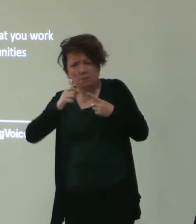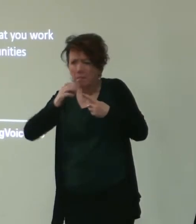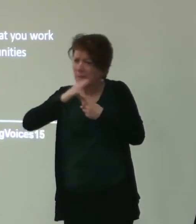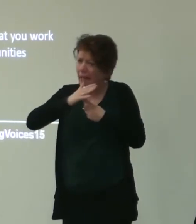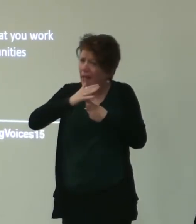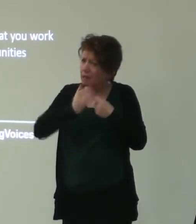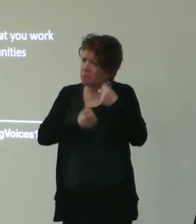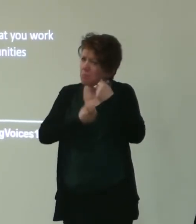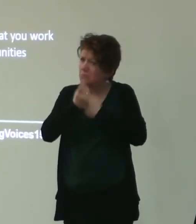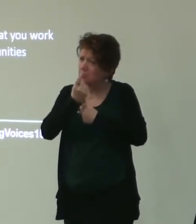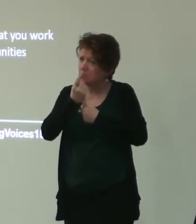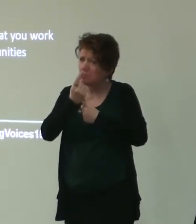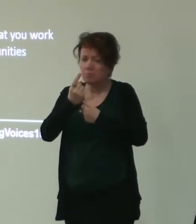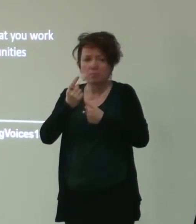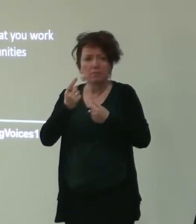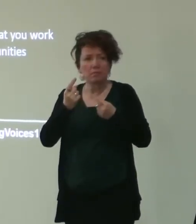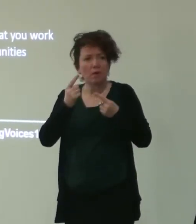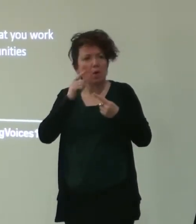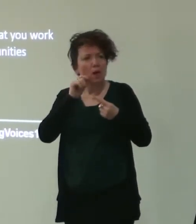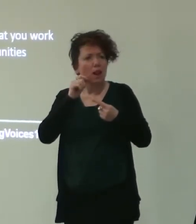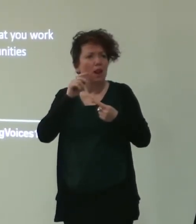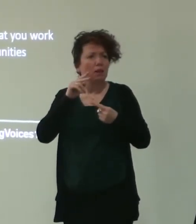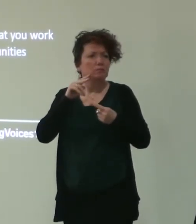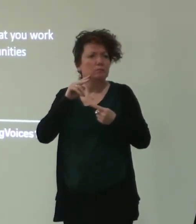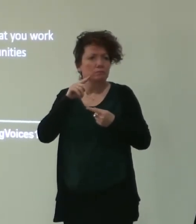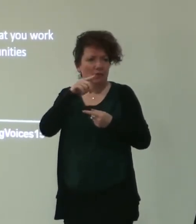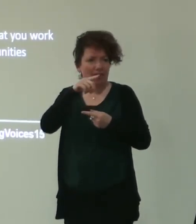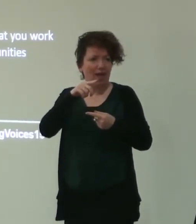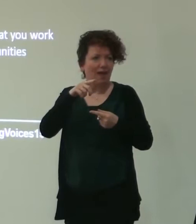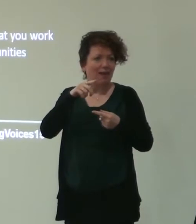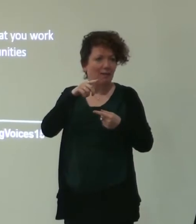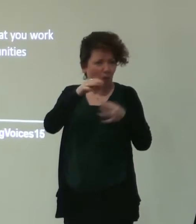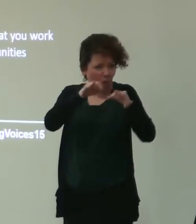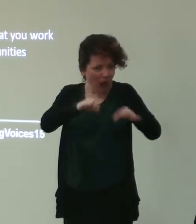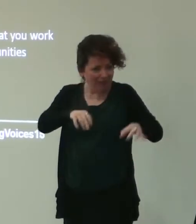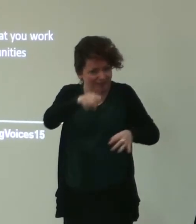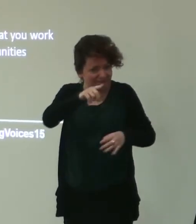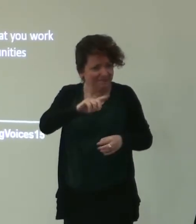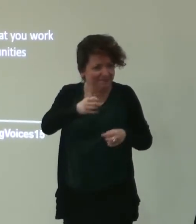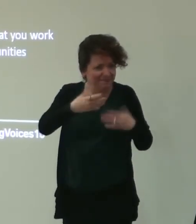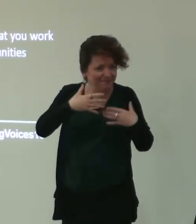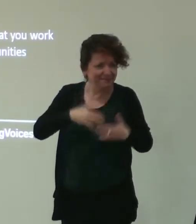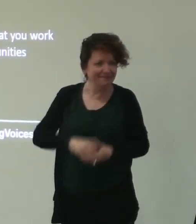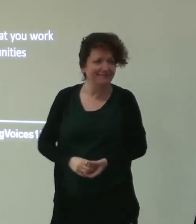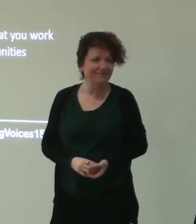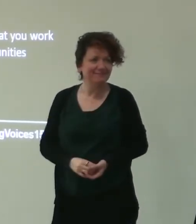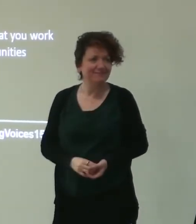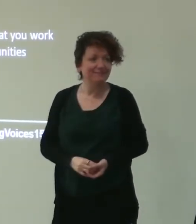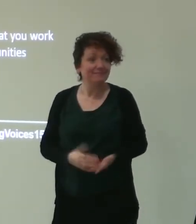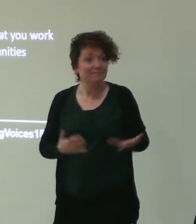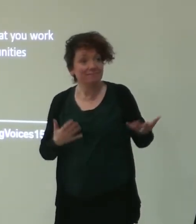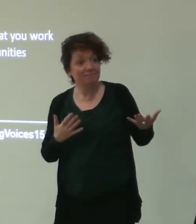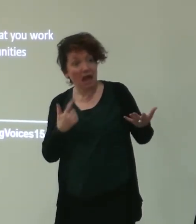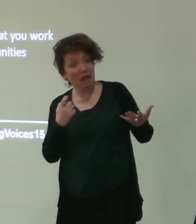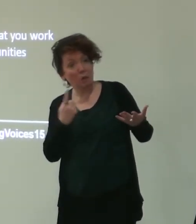came out for you and your group? I am going to look over this side of the room, just because you've been quiet so far. Would anyone like